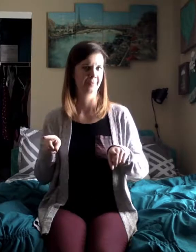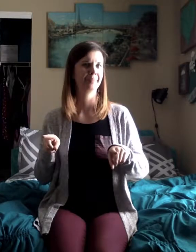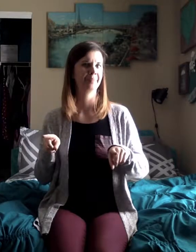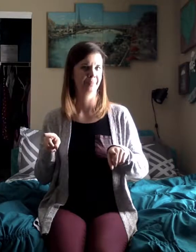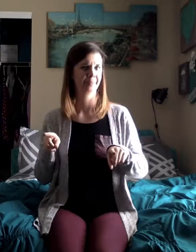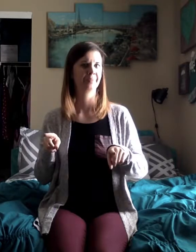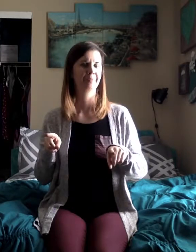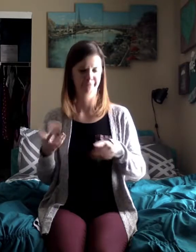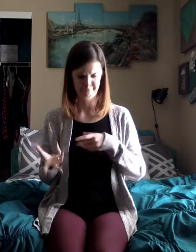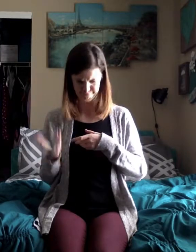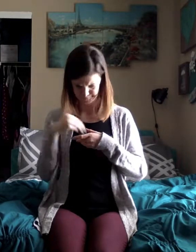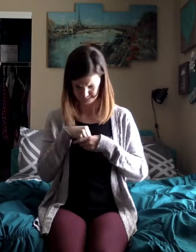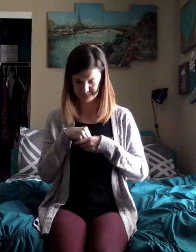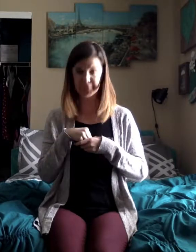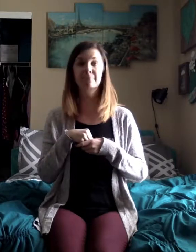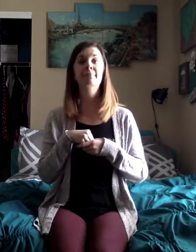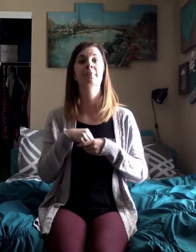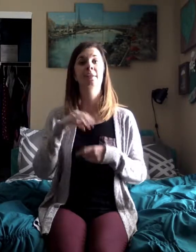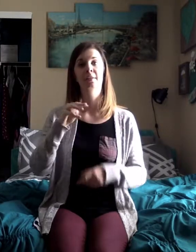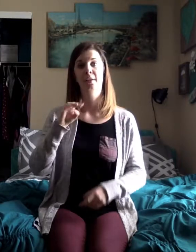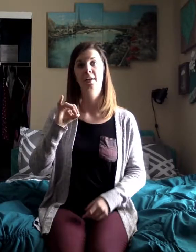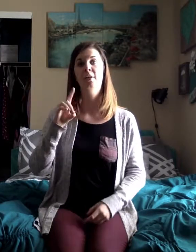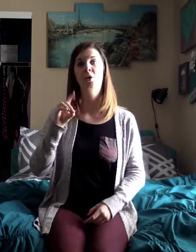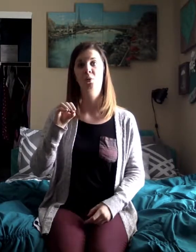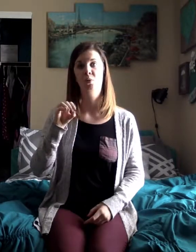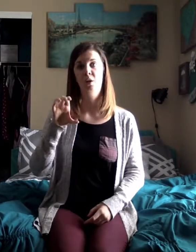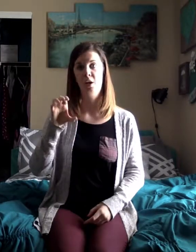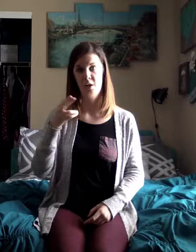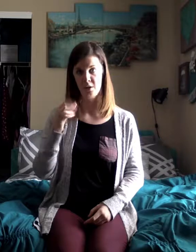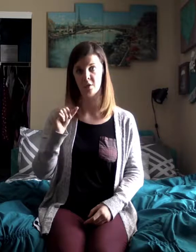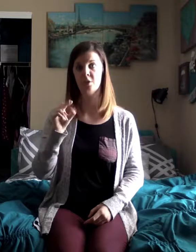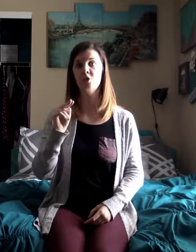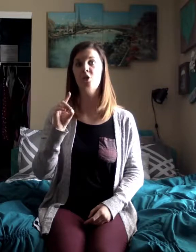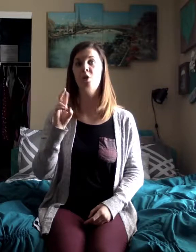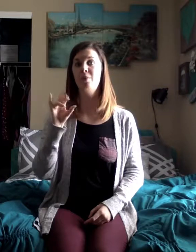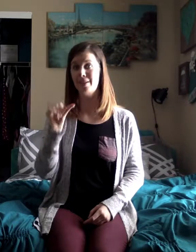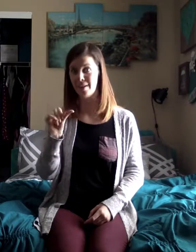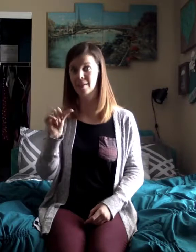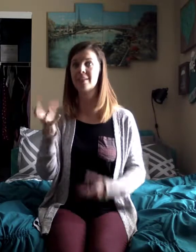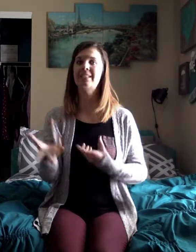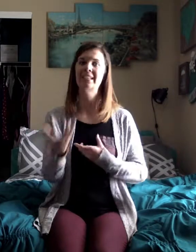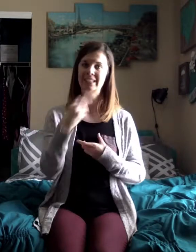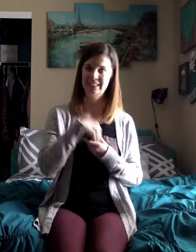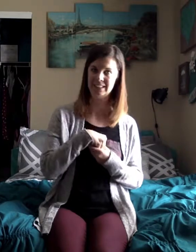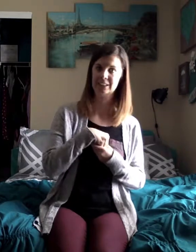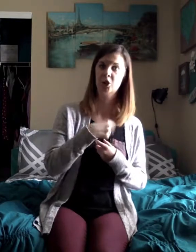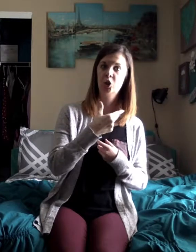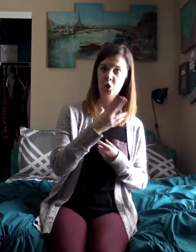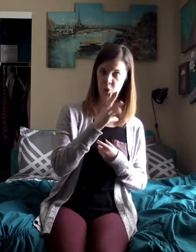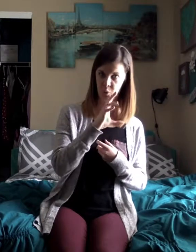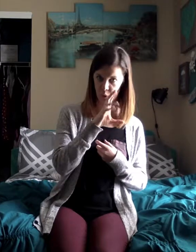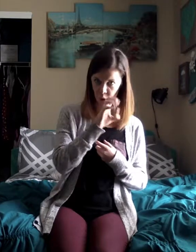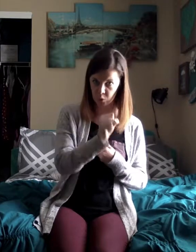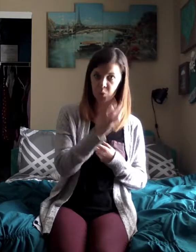So what happens is the mitochondria takes in nutrients, the glucose, and also oxygen, and instead of creating something, it